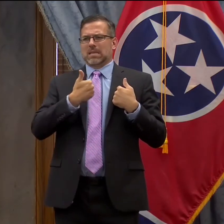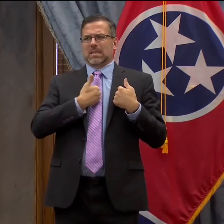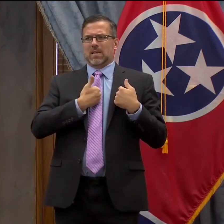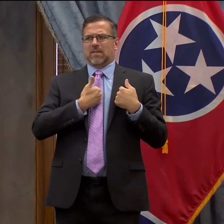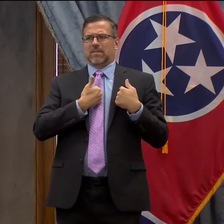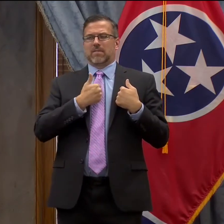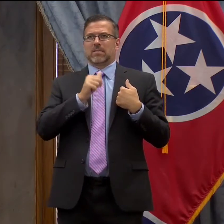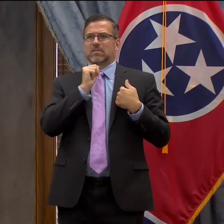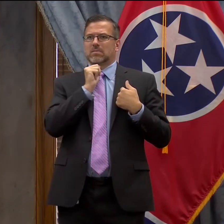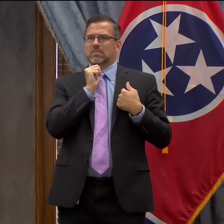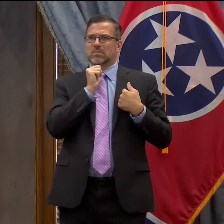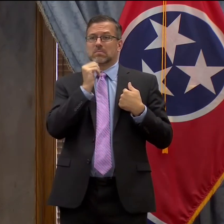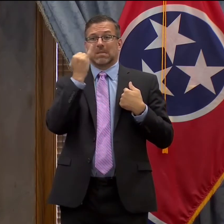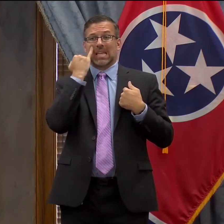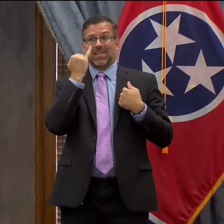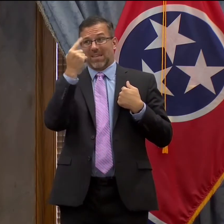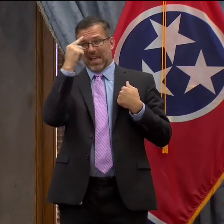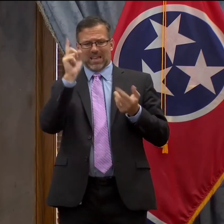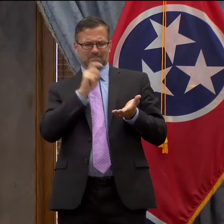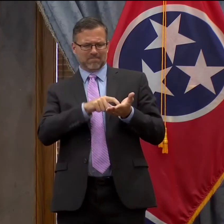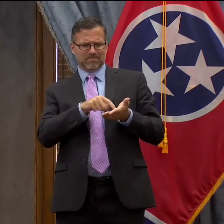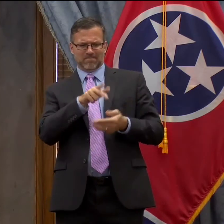into what I think is not a good strategy.